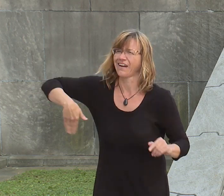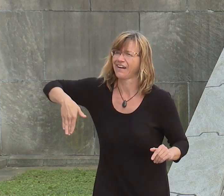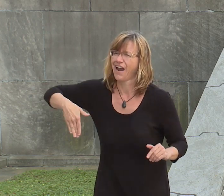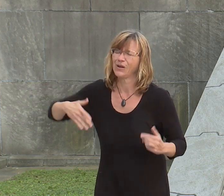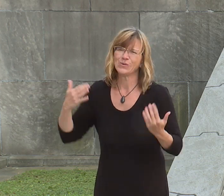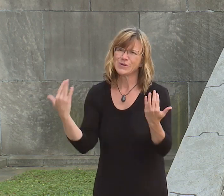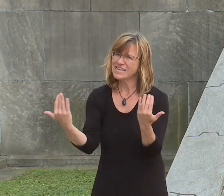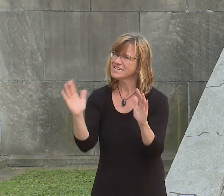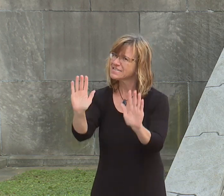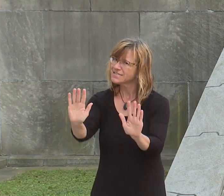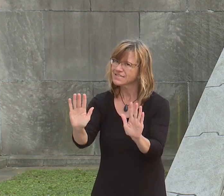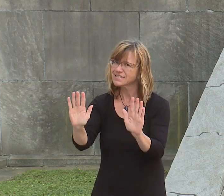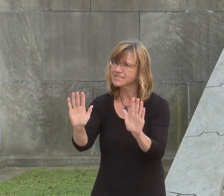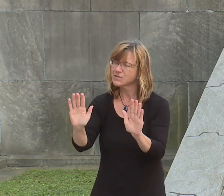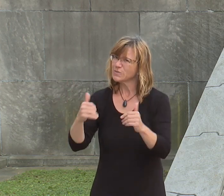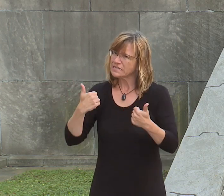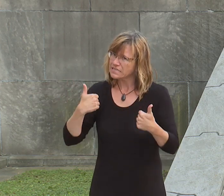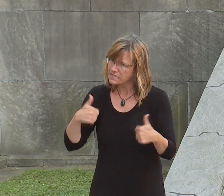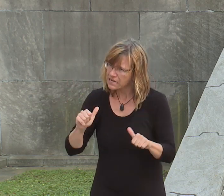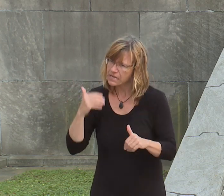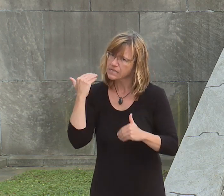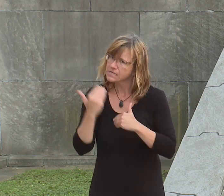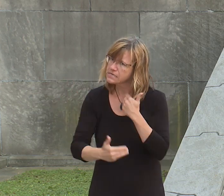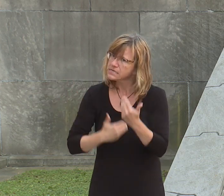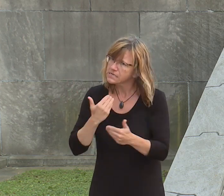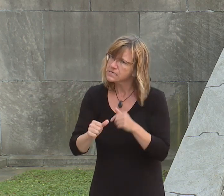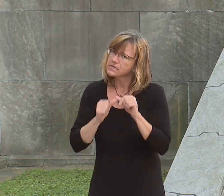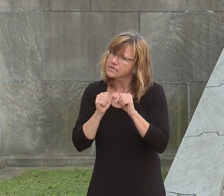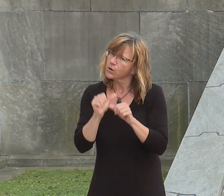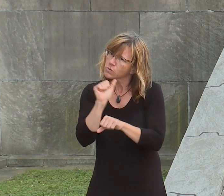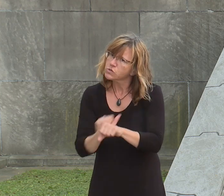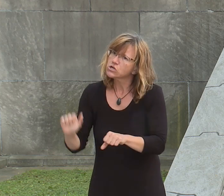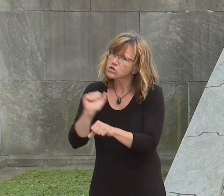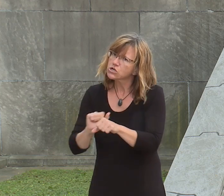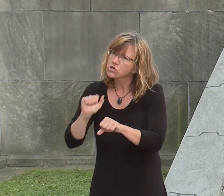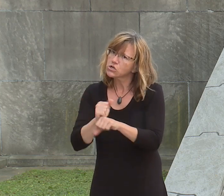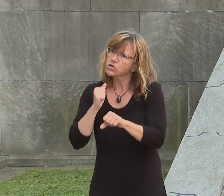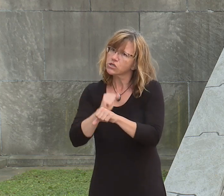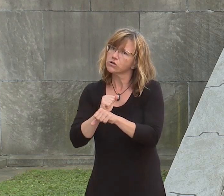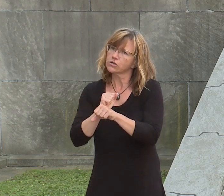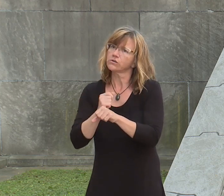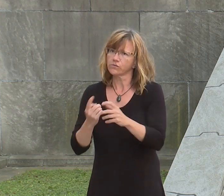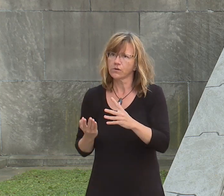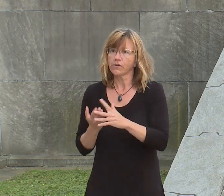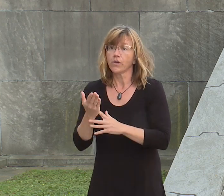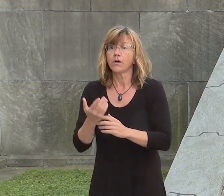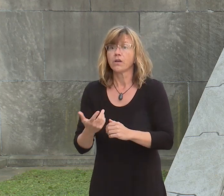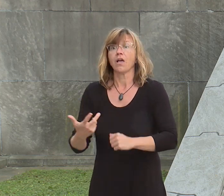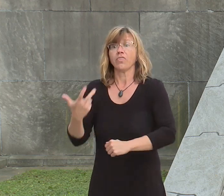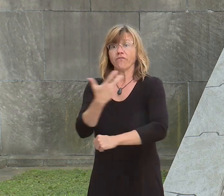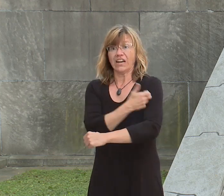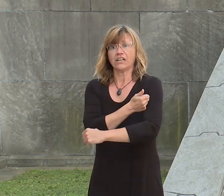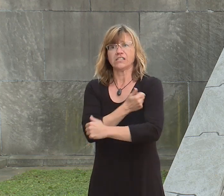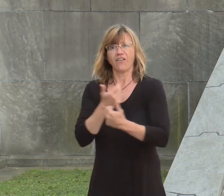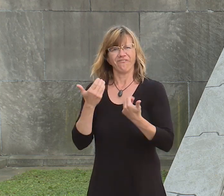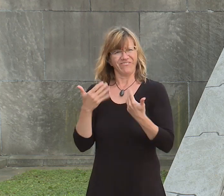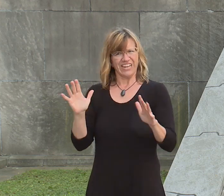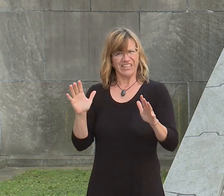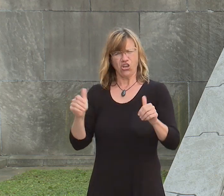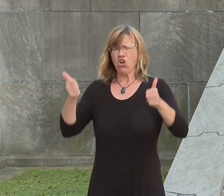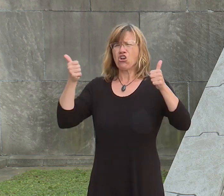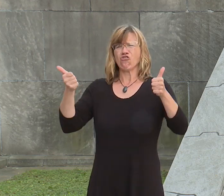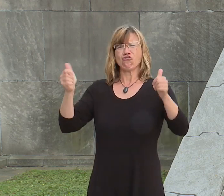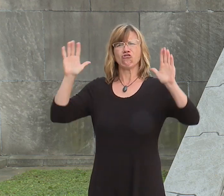and keep pushing through that finish line. If you've been vaccinated, great, but that's not good enough. Tell your friends